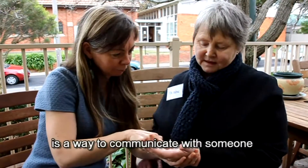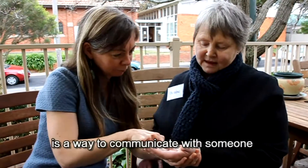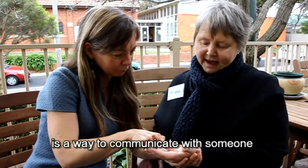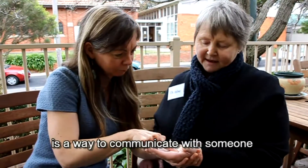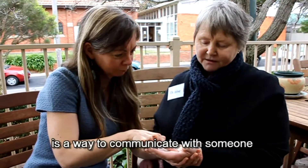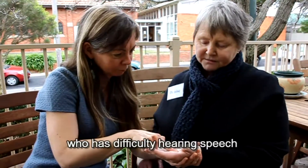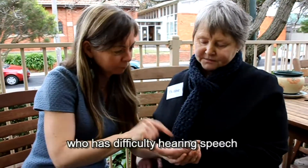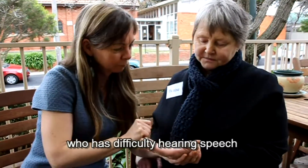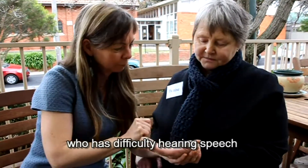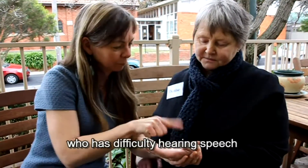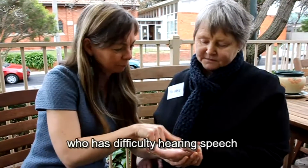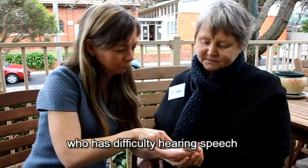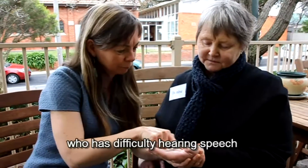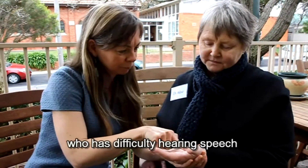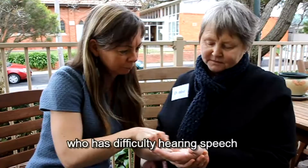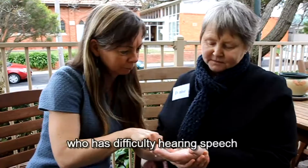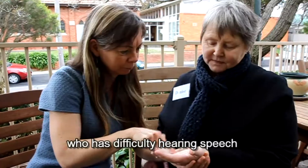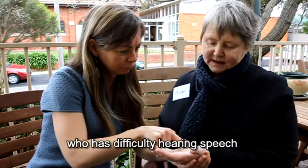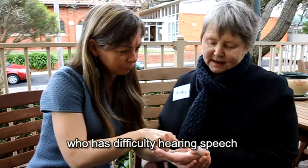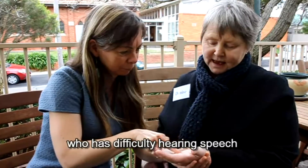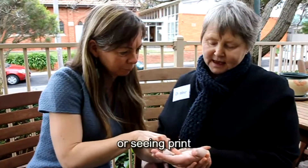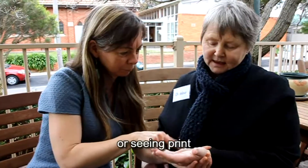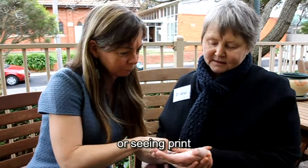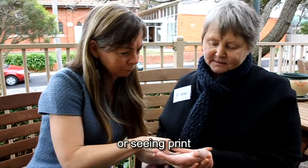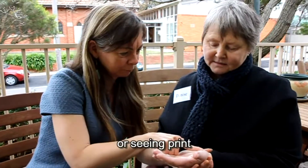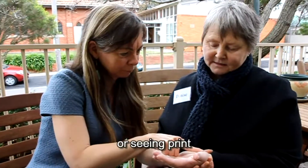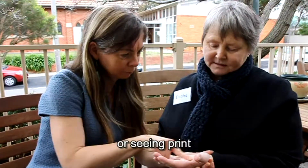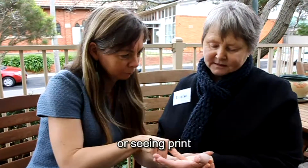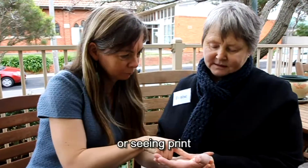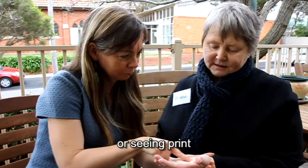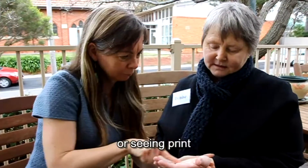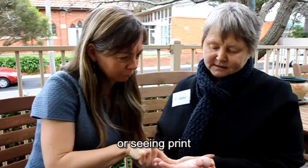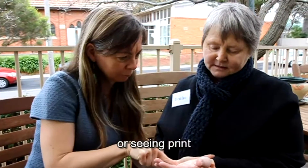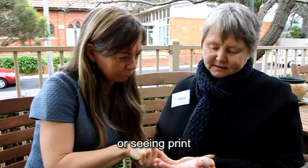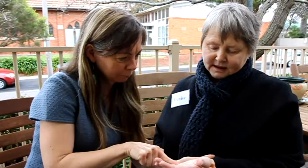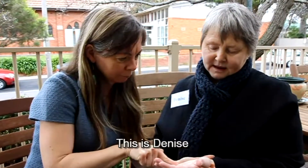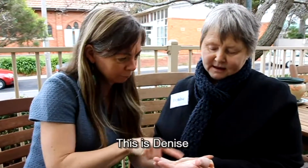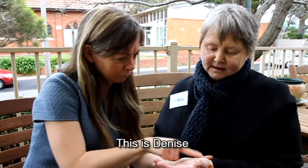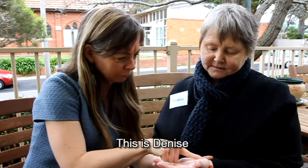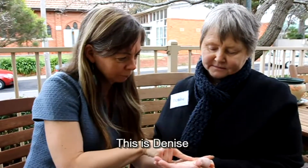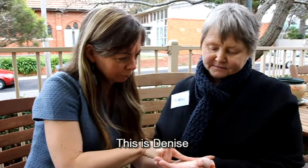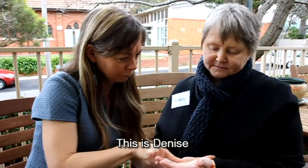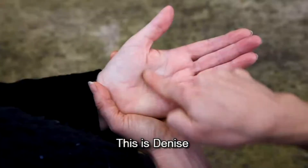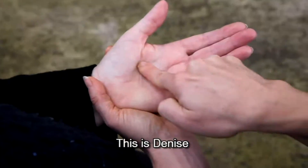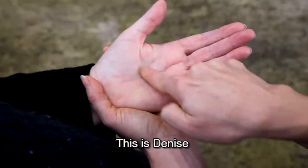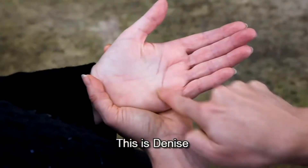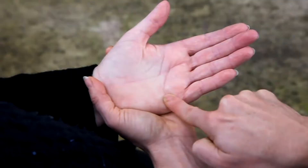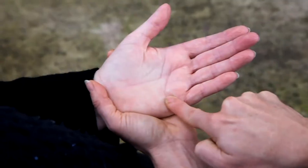with someone who has difficulty hearing speech or seeing print. This is Denise. Print